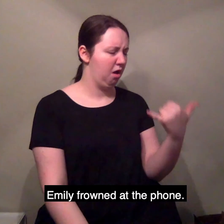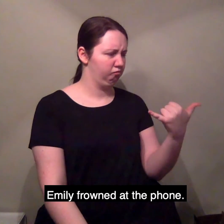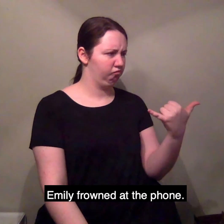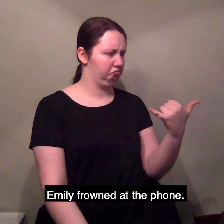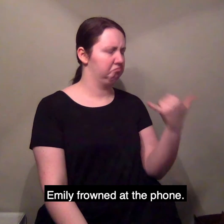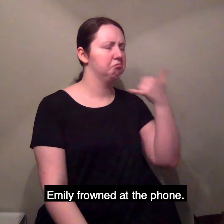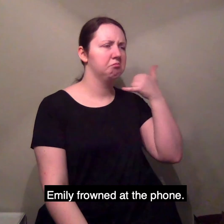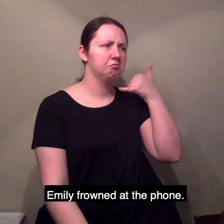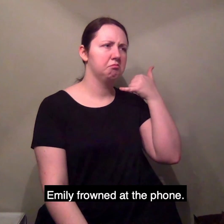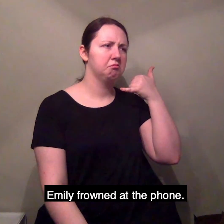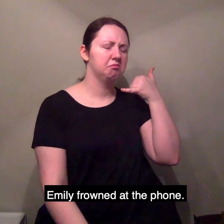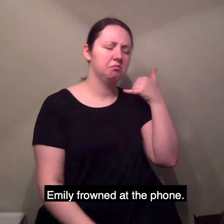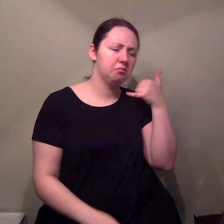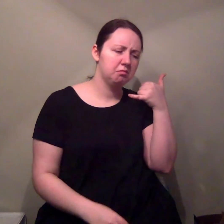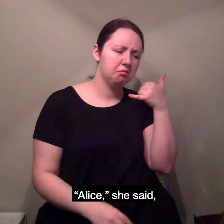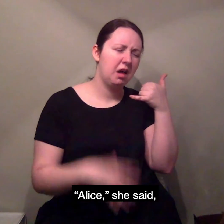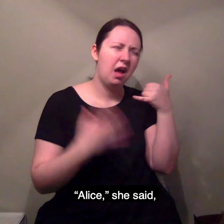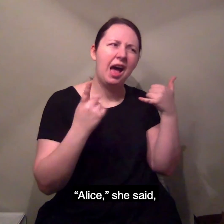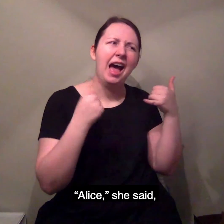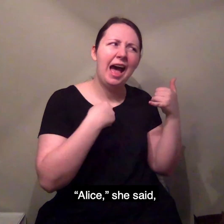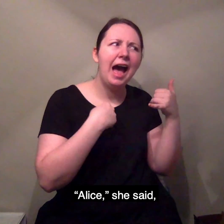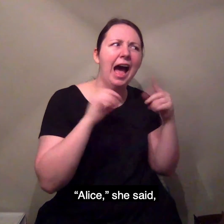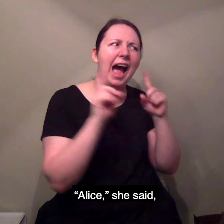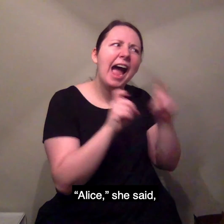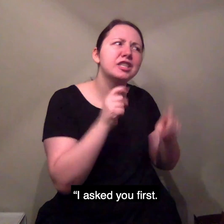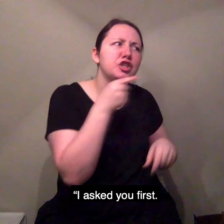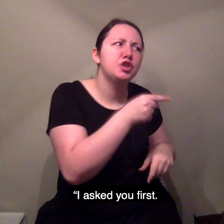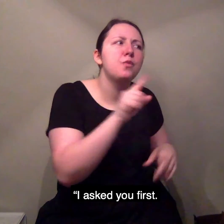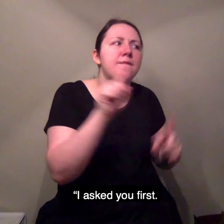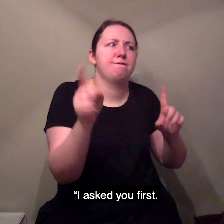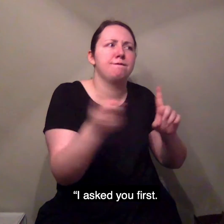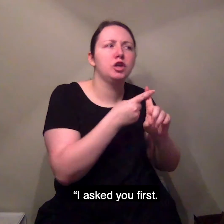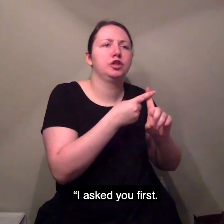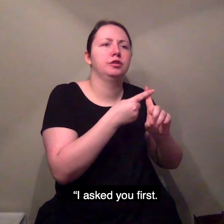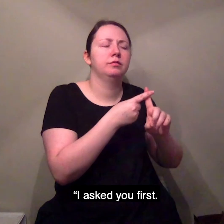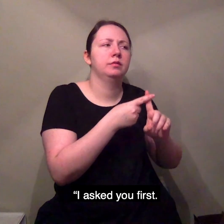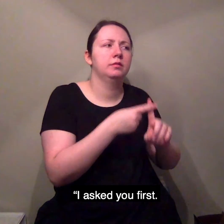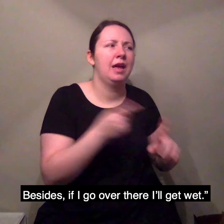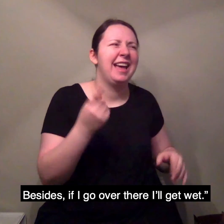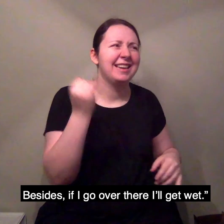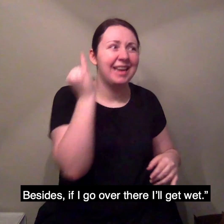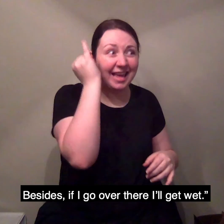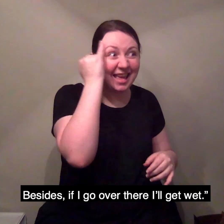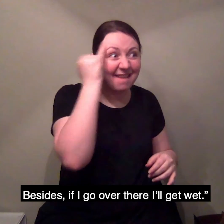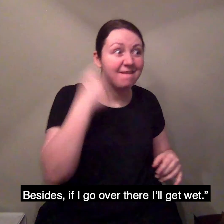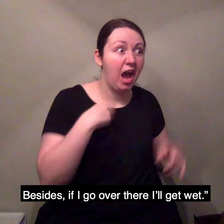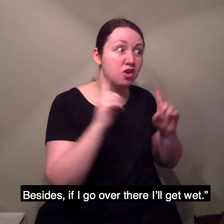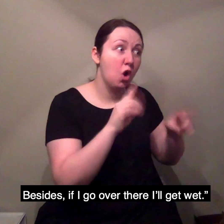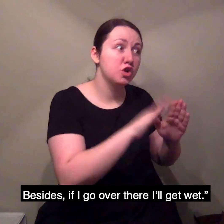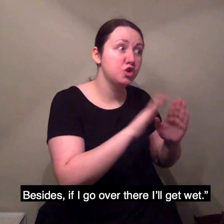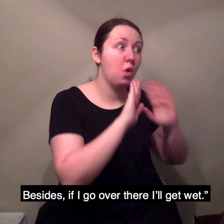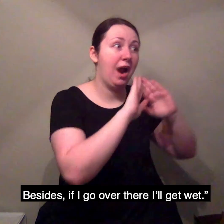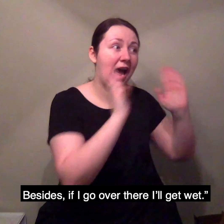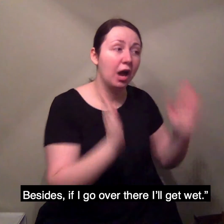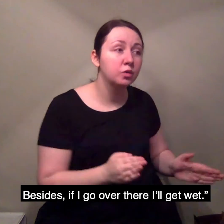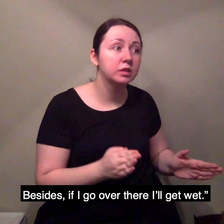Emily frowned at the phone. Alice, she said, I asked you first. Besides, if I go over there, then I'll